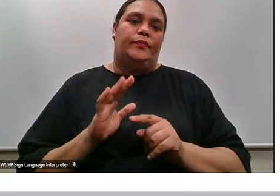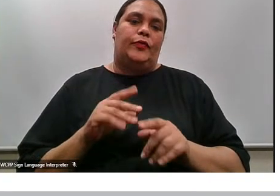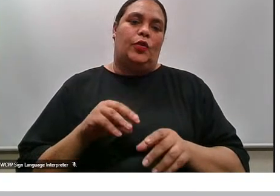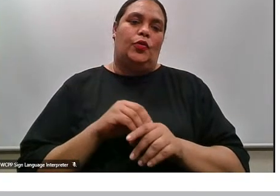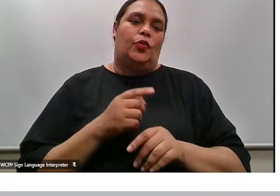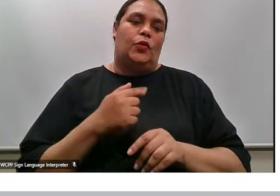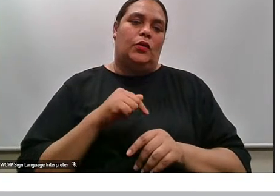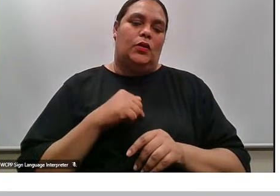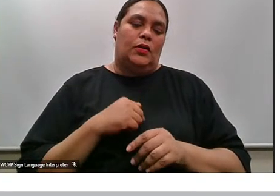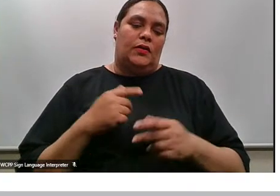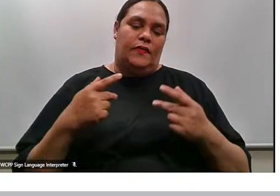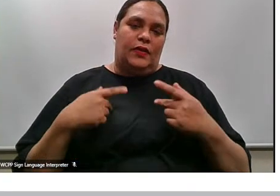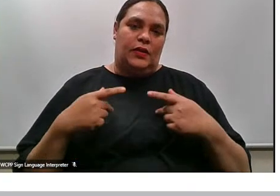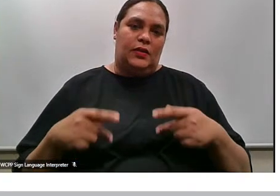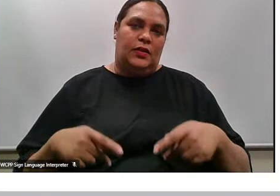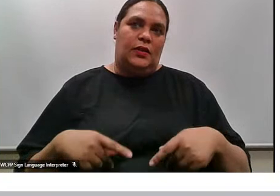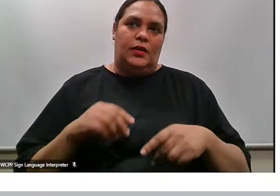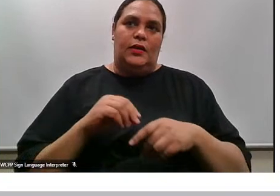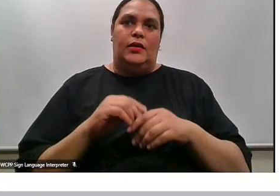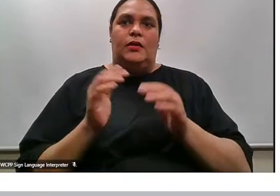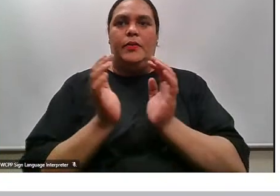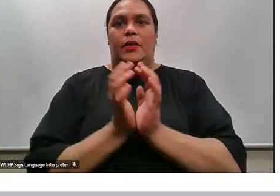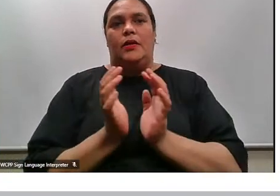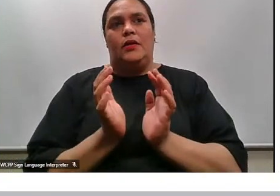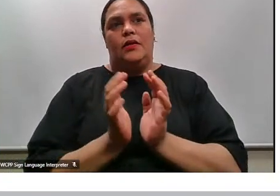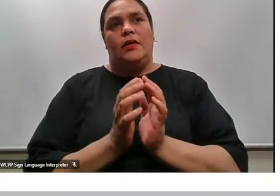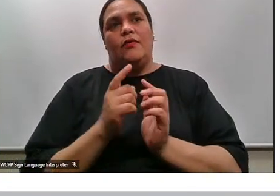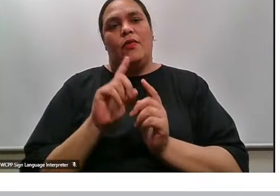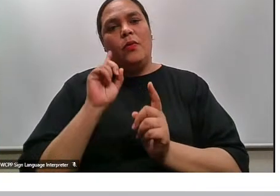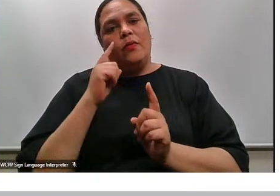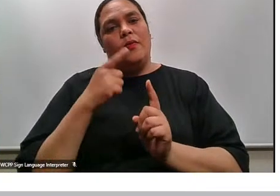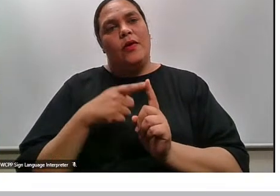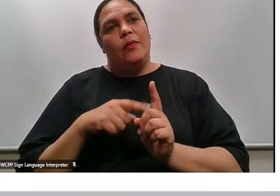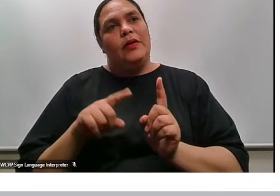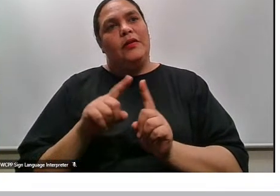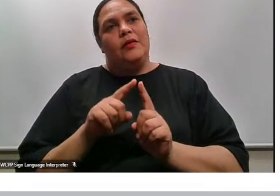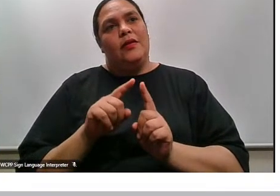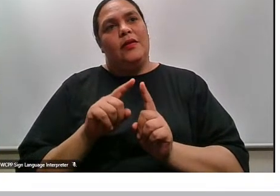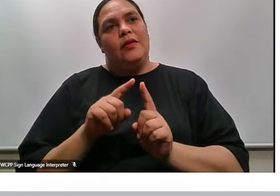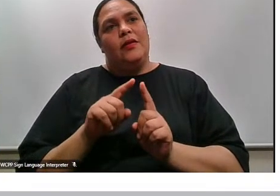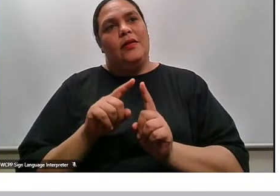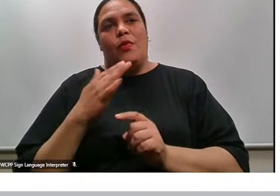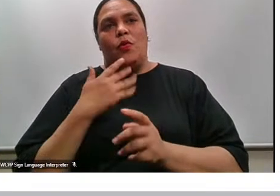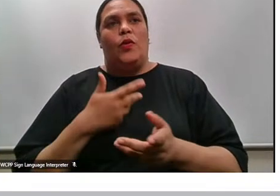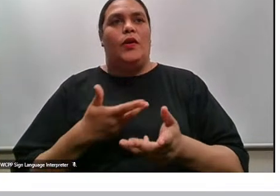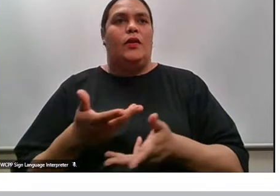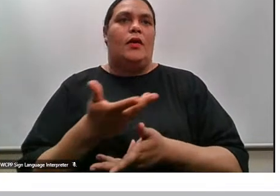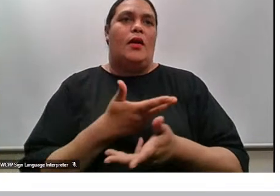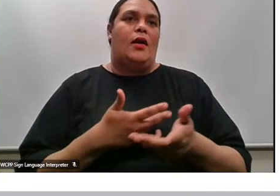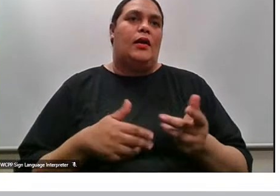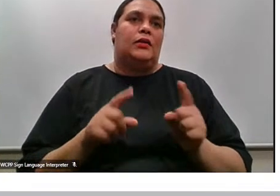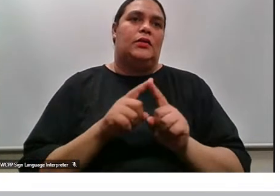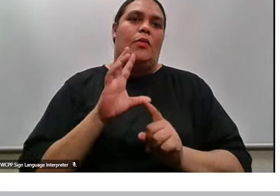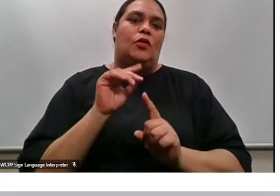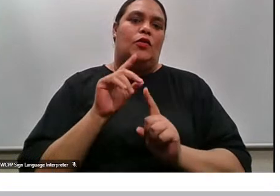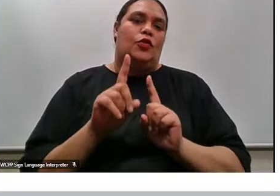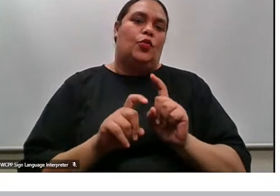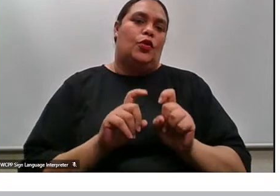us physically in the meeting for purposes of them interacting and also asking